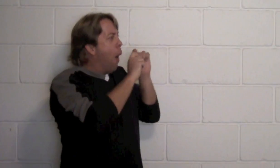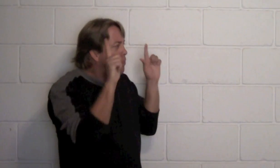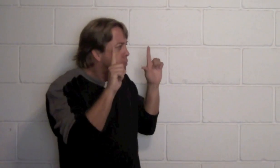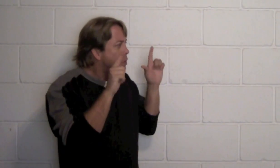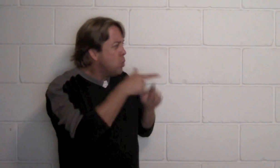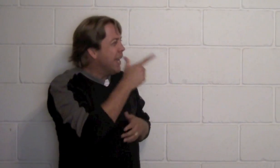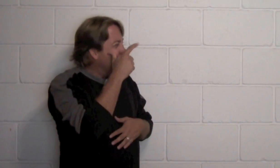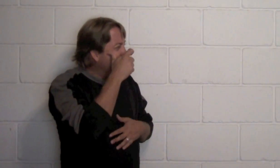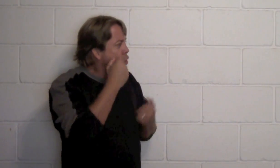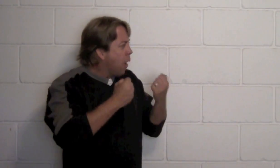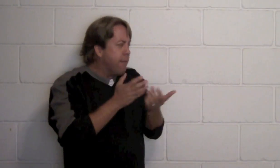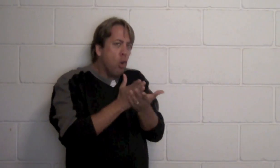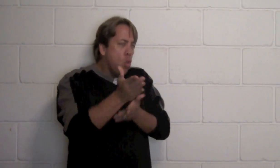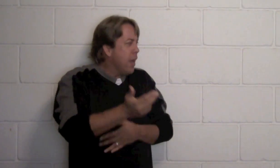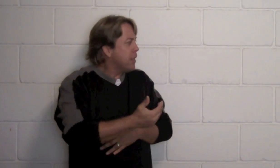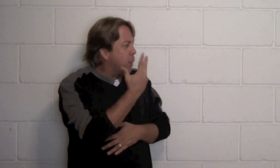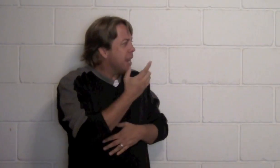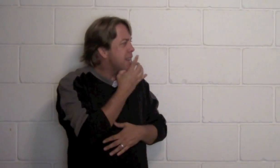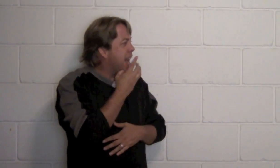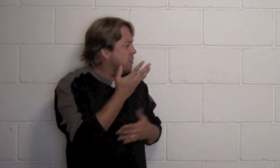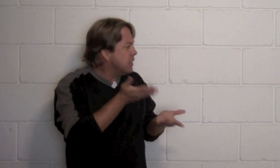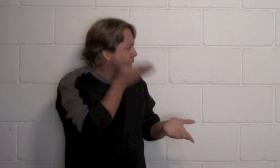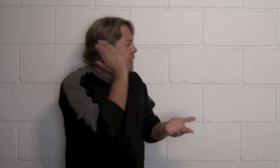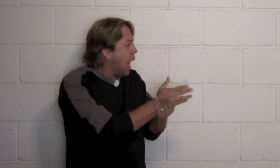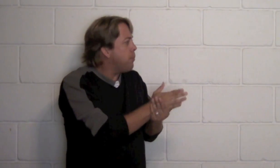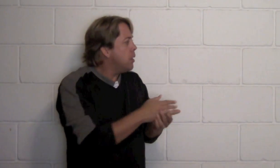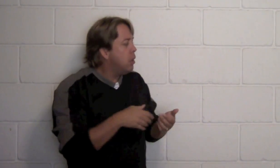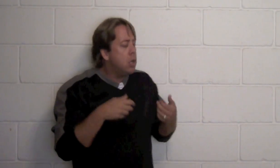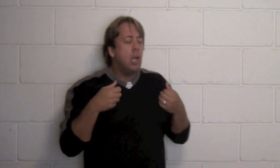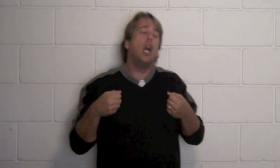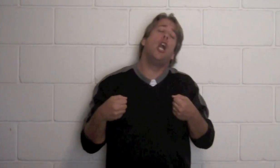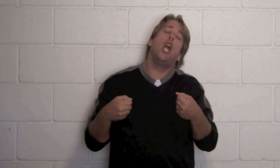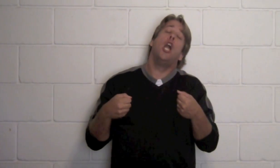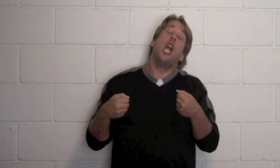Hey, wake up. You just went through 3 red lights."